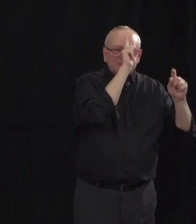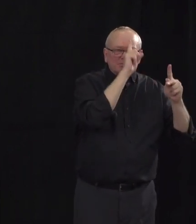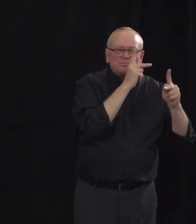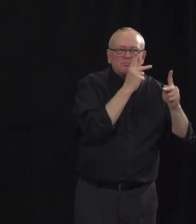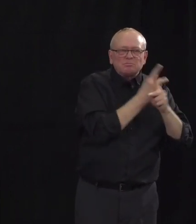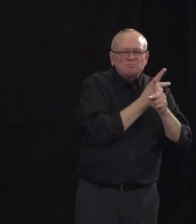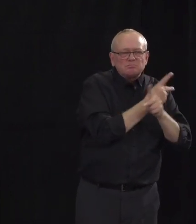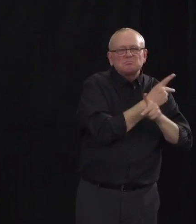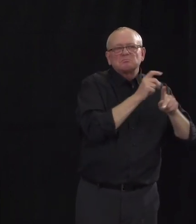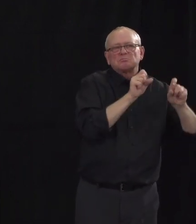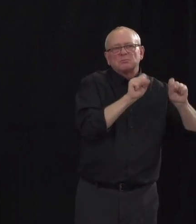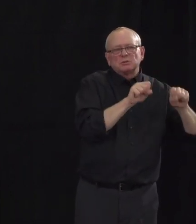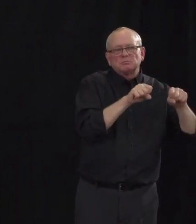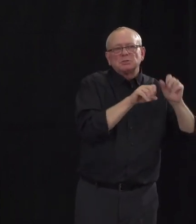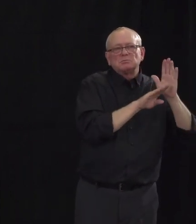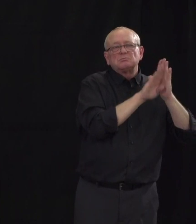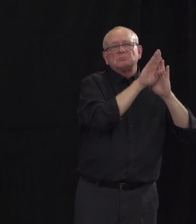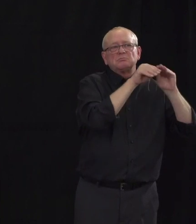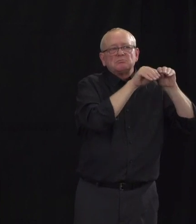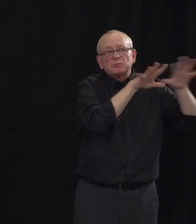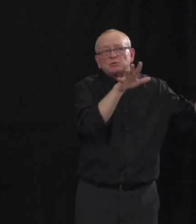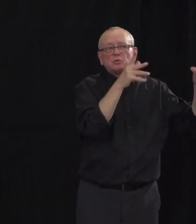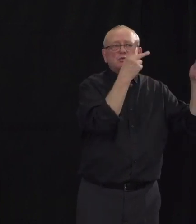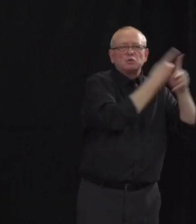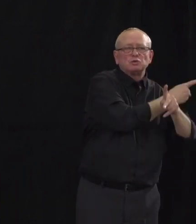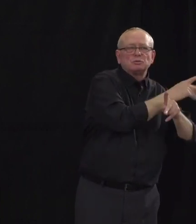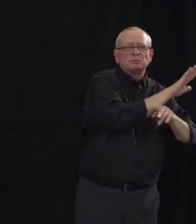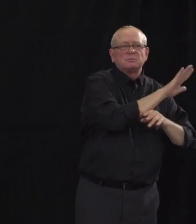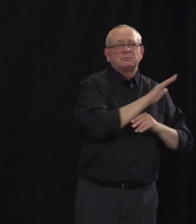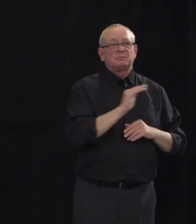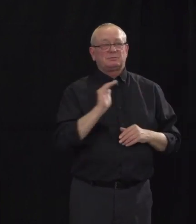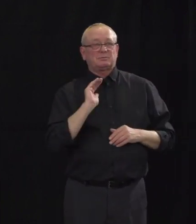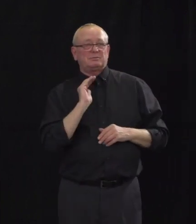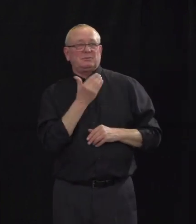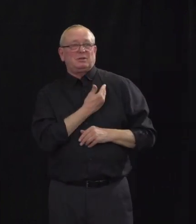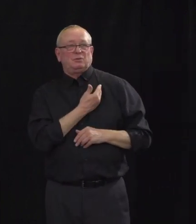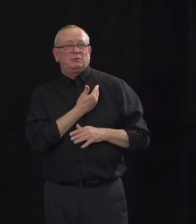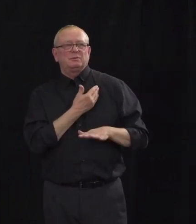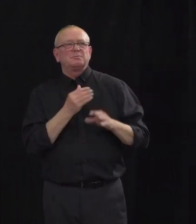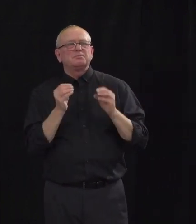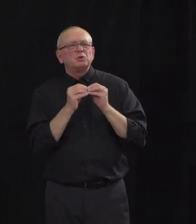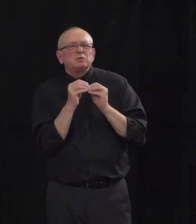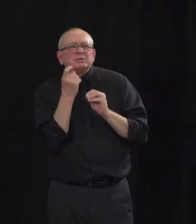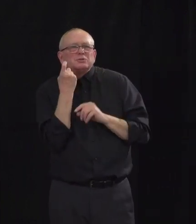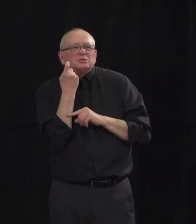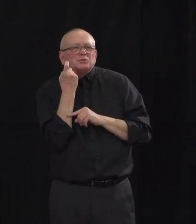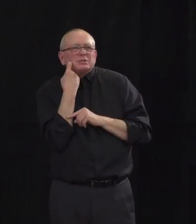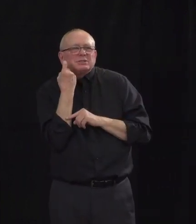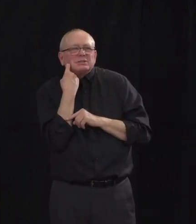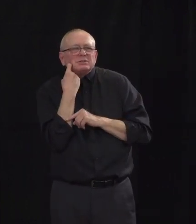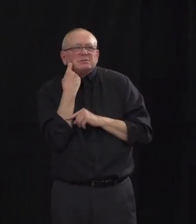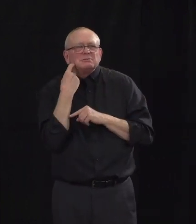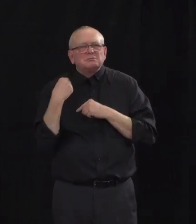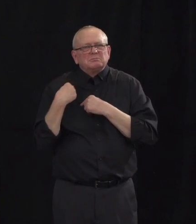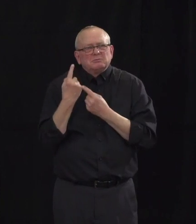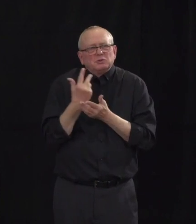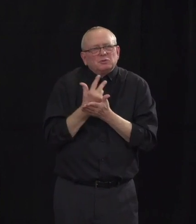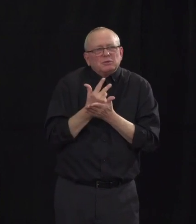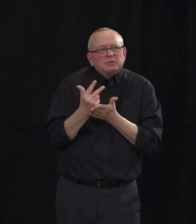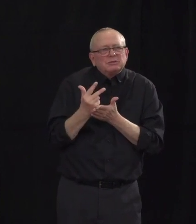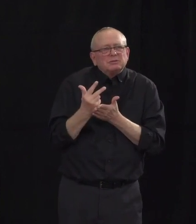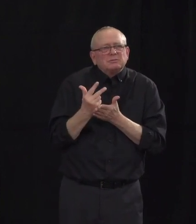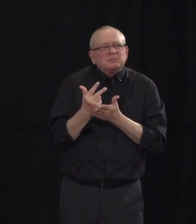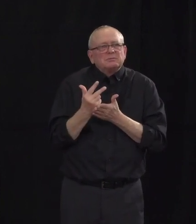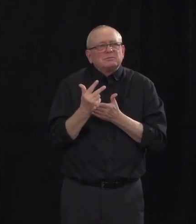travel-related are even more recent than that. So for us, it's going to take a little bit longer to be able to look at how our own data can inform our